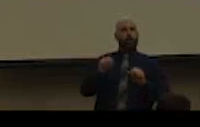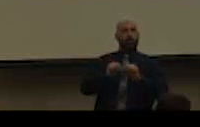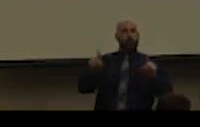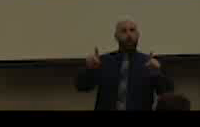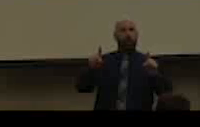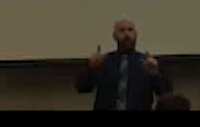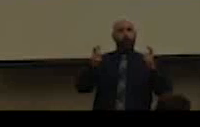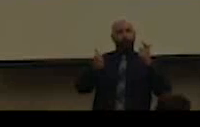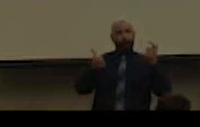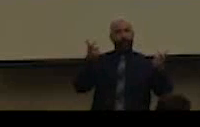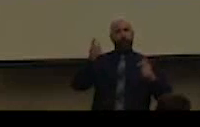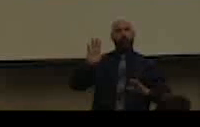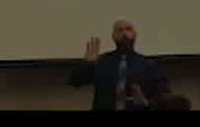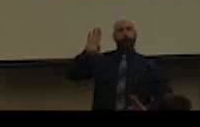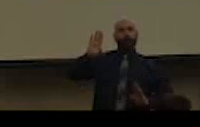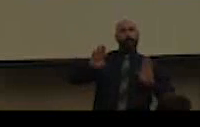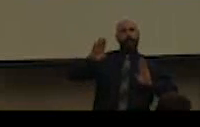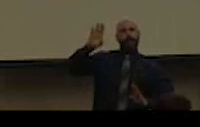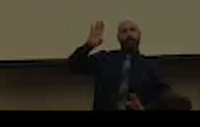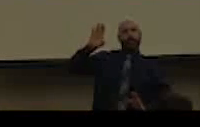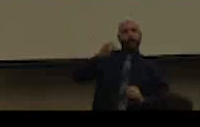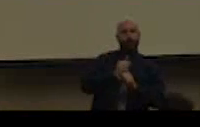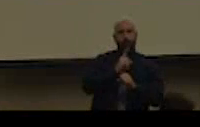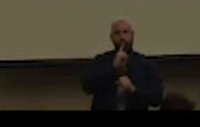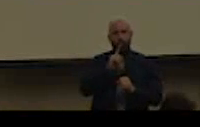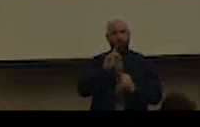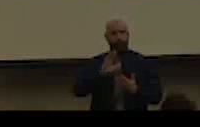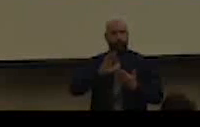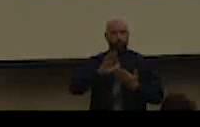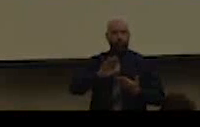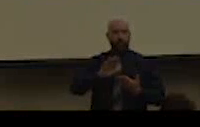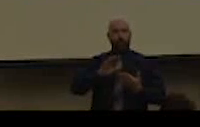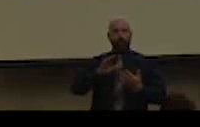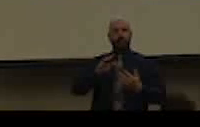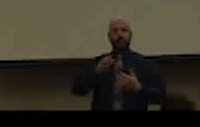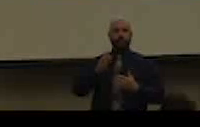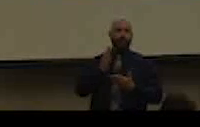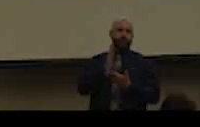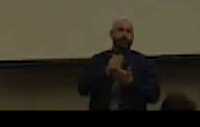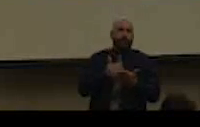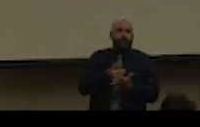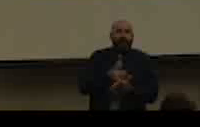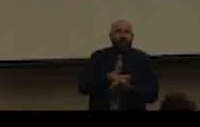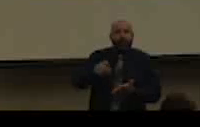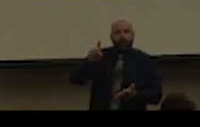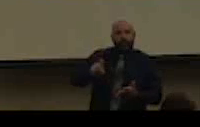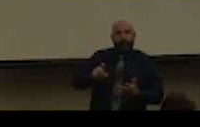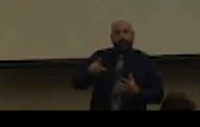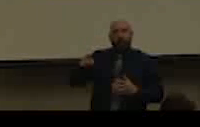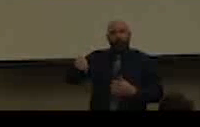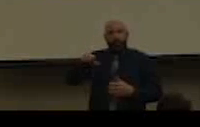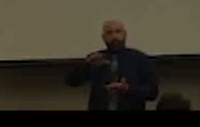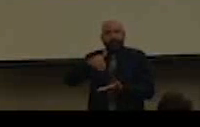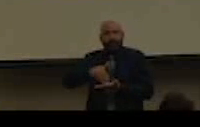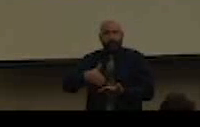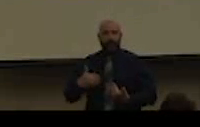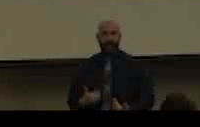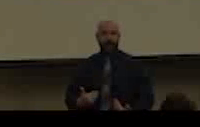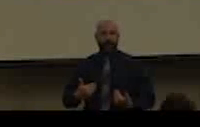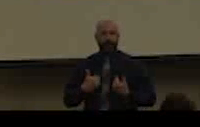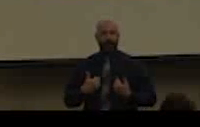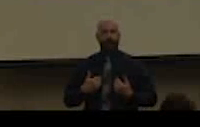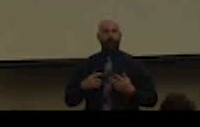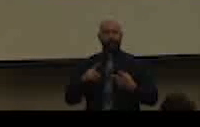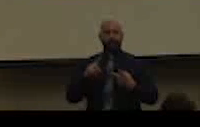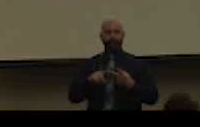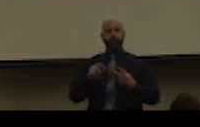working to make sure that it's addressing the biggest financial needs people have as well. The other set of things we're doing through a set of pilots